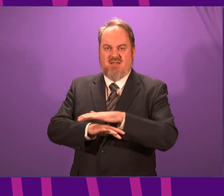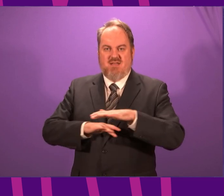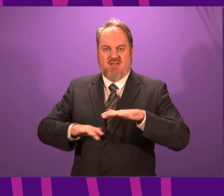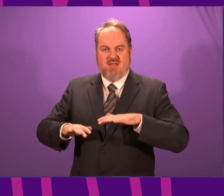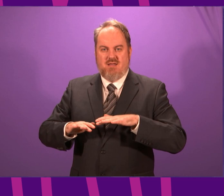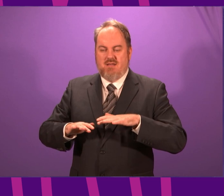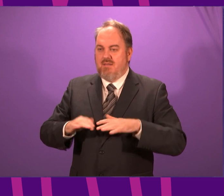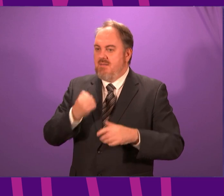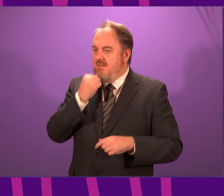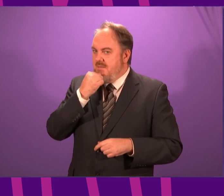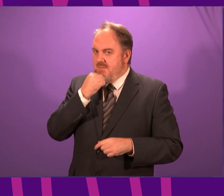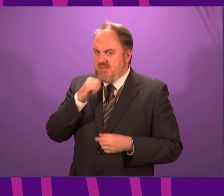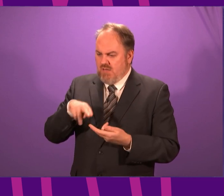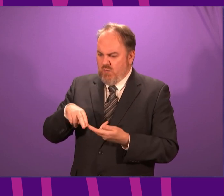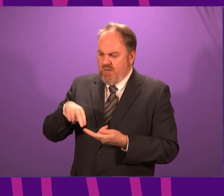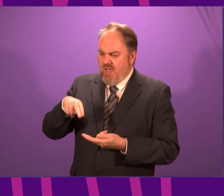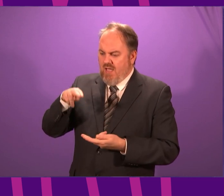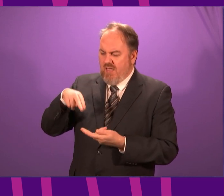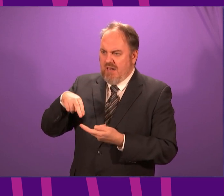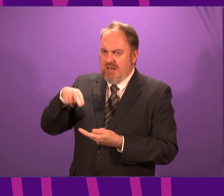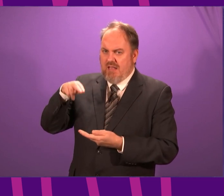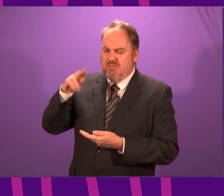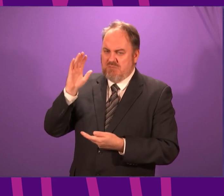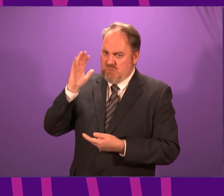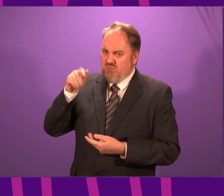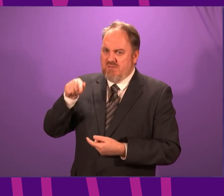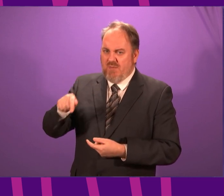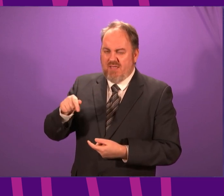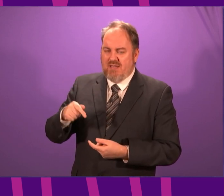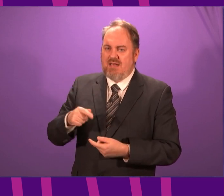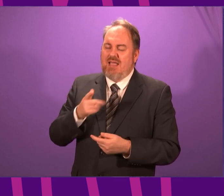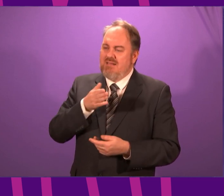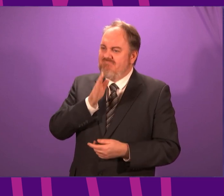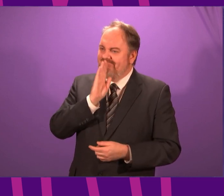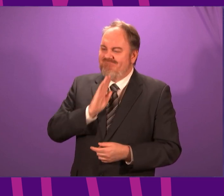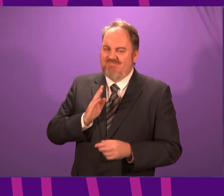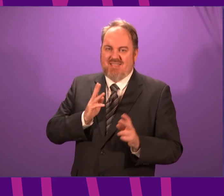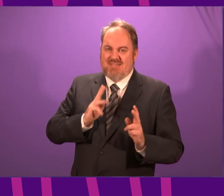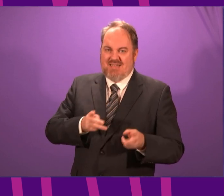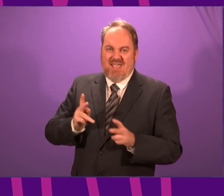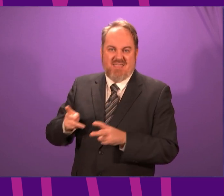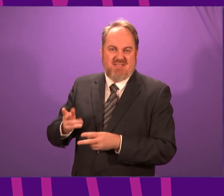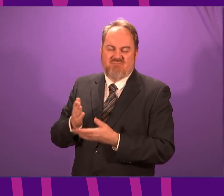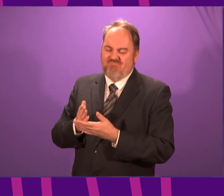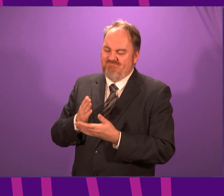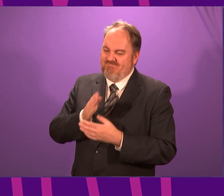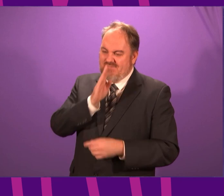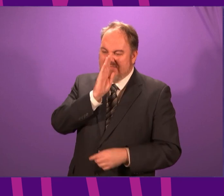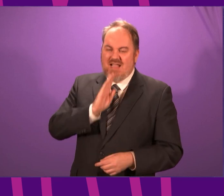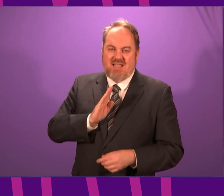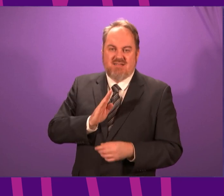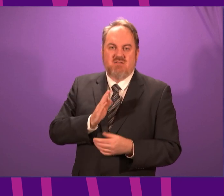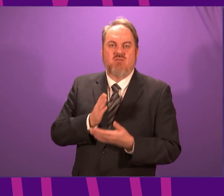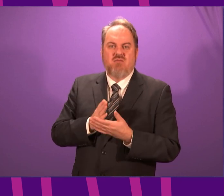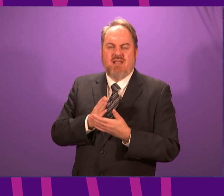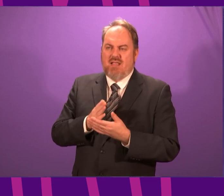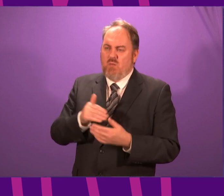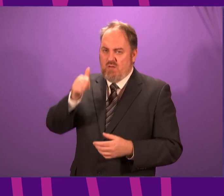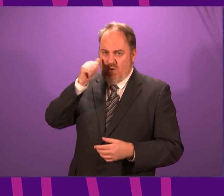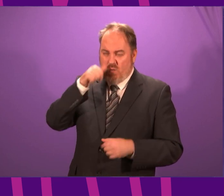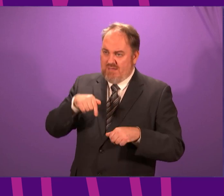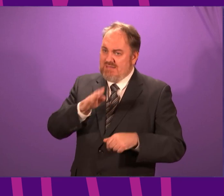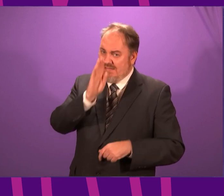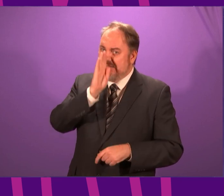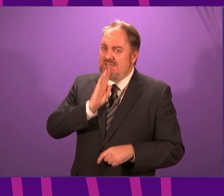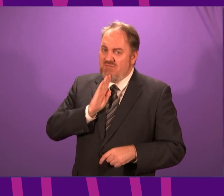worryingly high, and each tragic death that occurs as a result of COVID-19 reminds us of the gravity of the